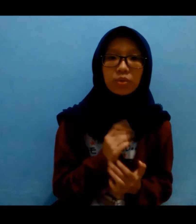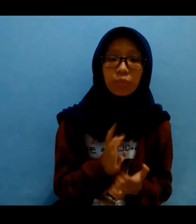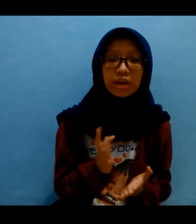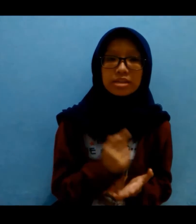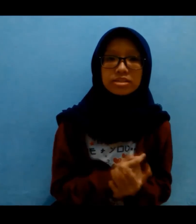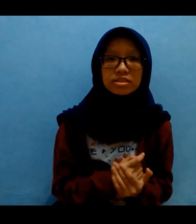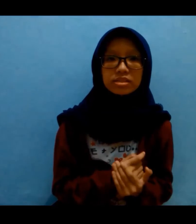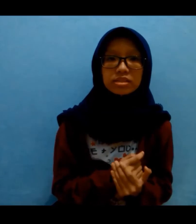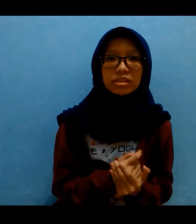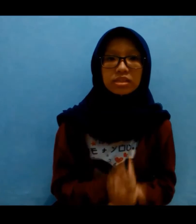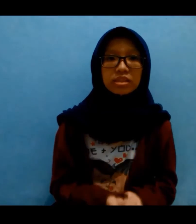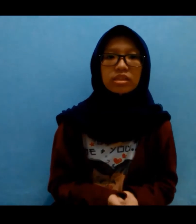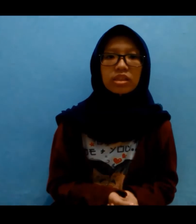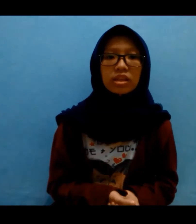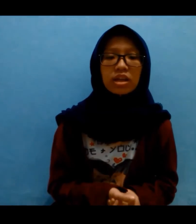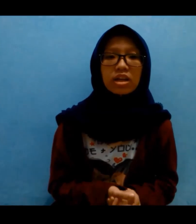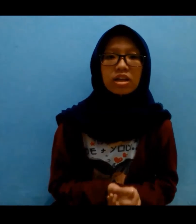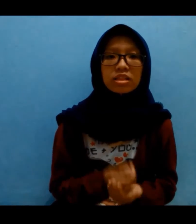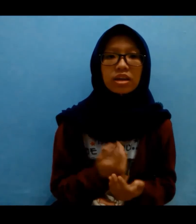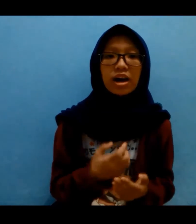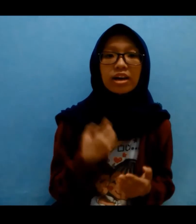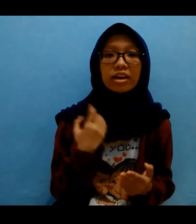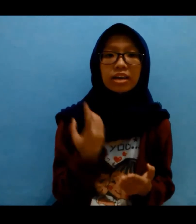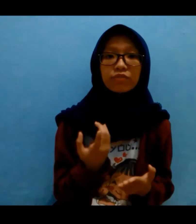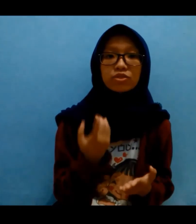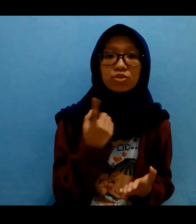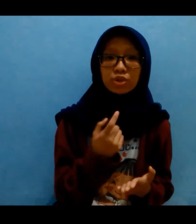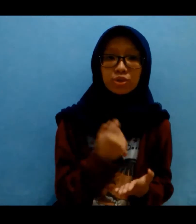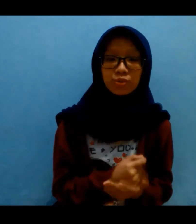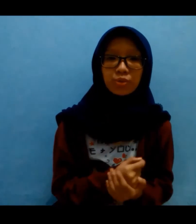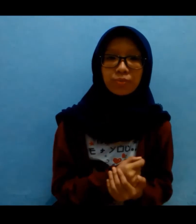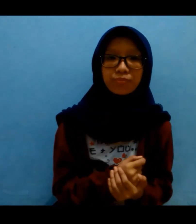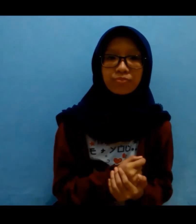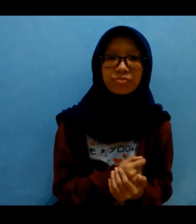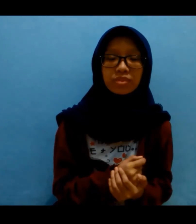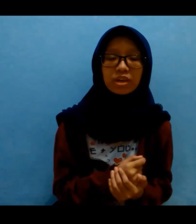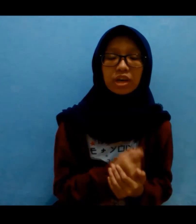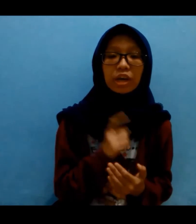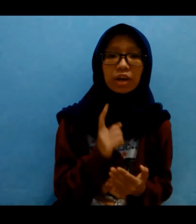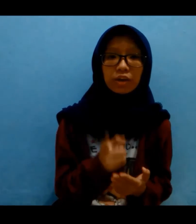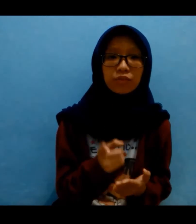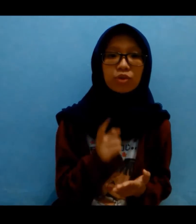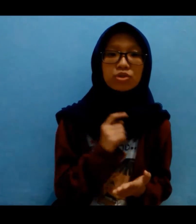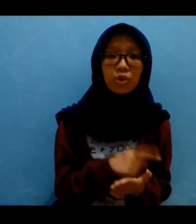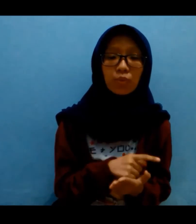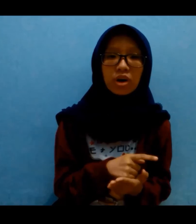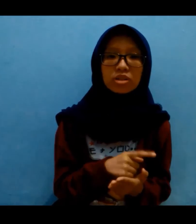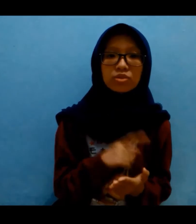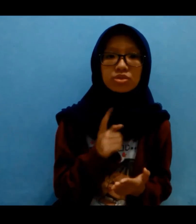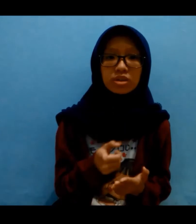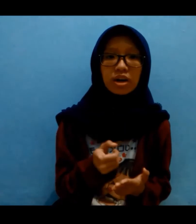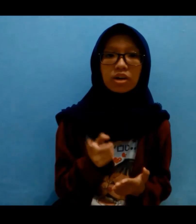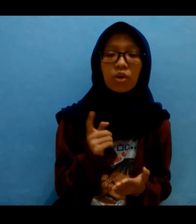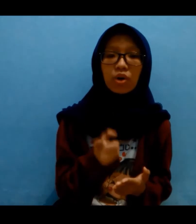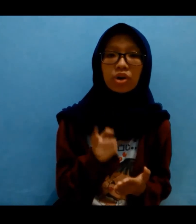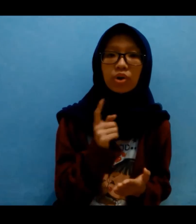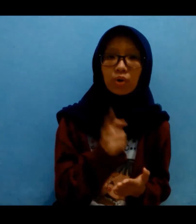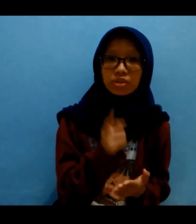the ways that I give to you if you don't want to stuck on hoax